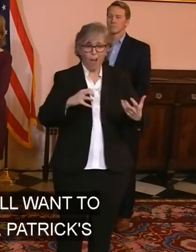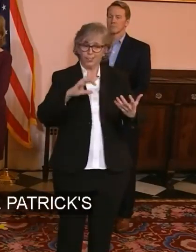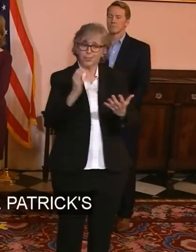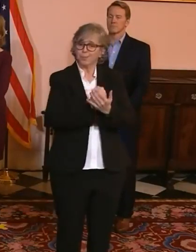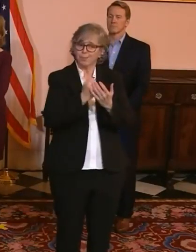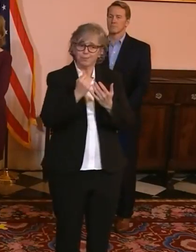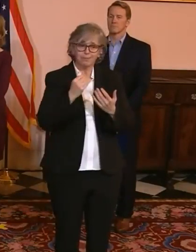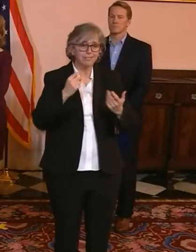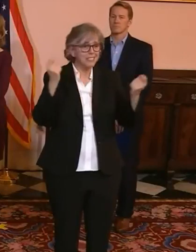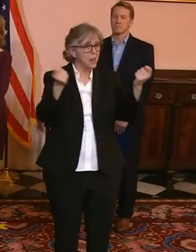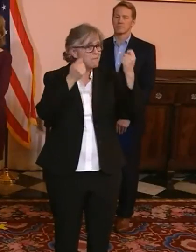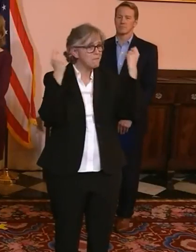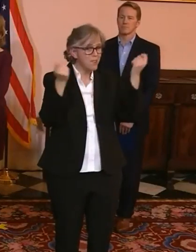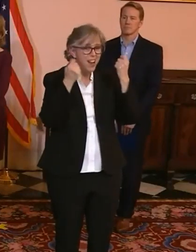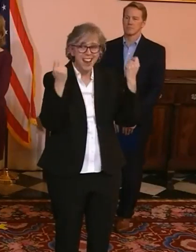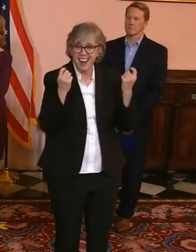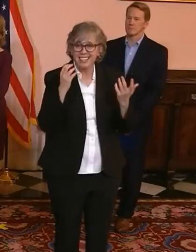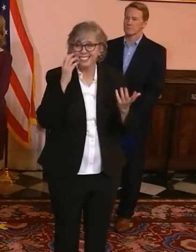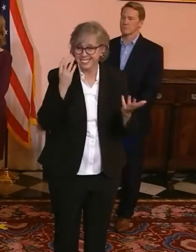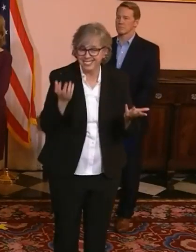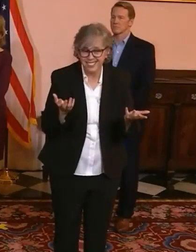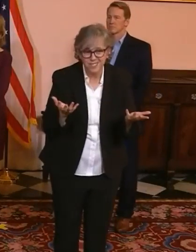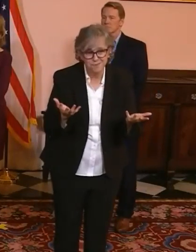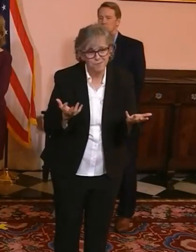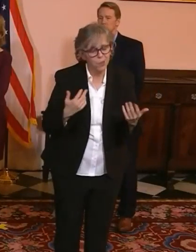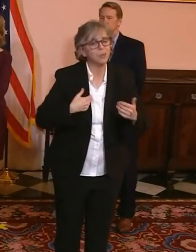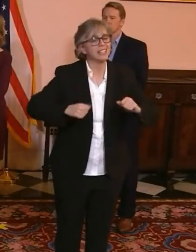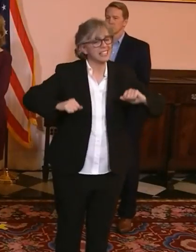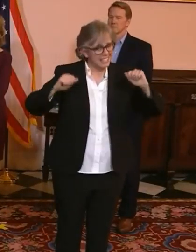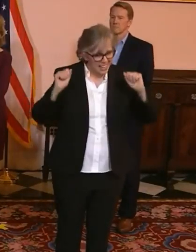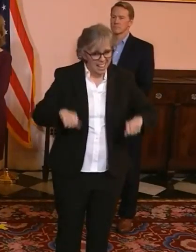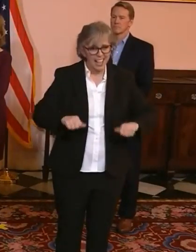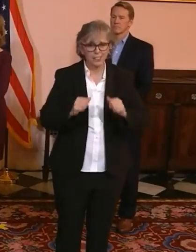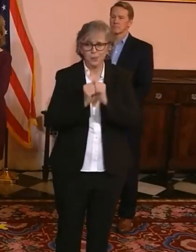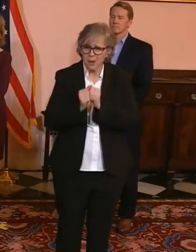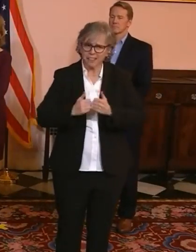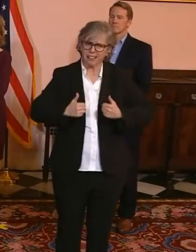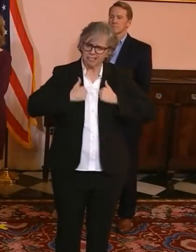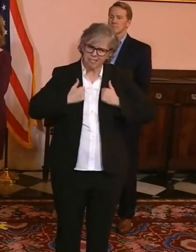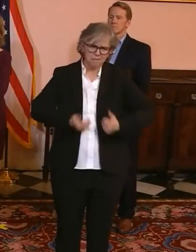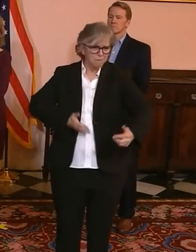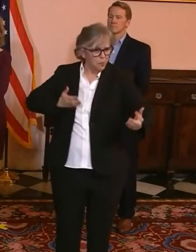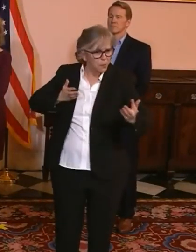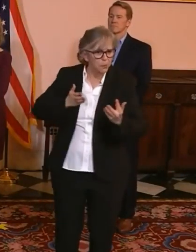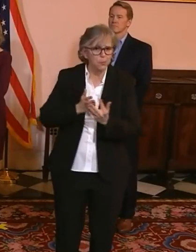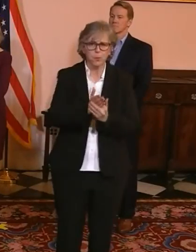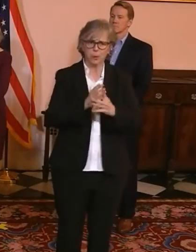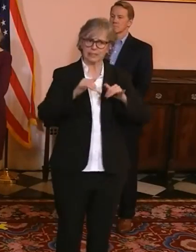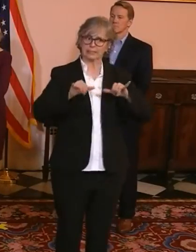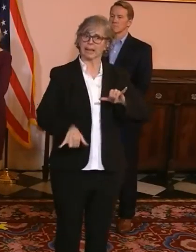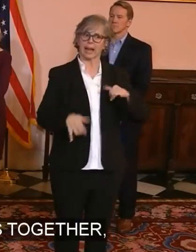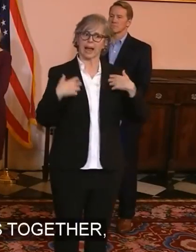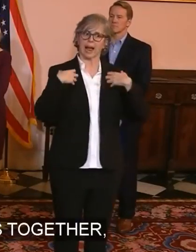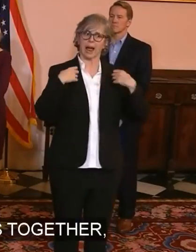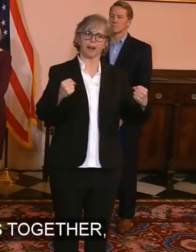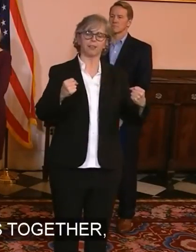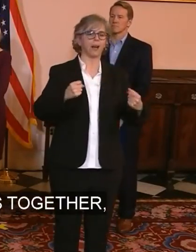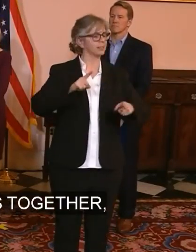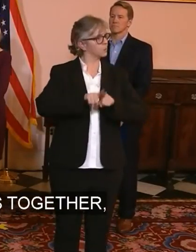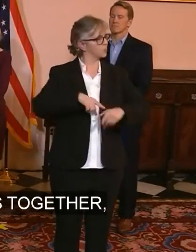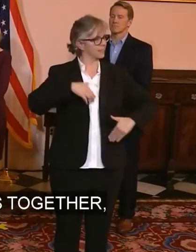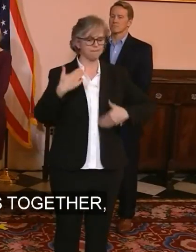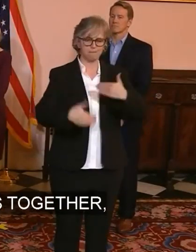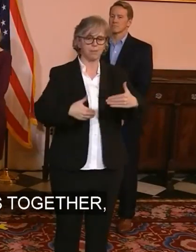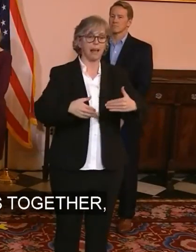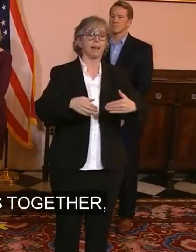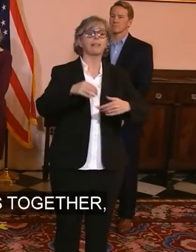We can get through this together. We can stay healthy, and we can get through it faster. But it's really on us.